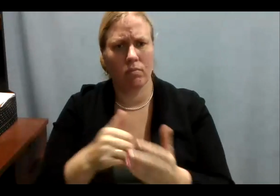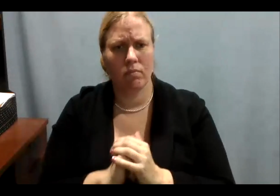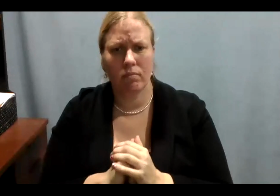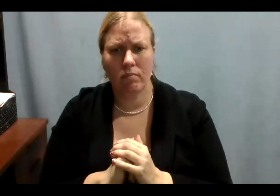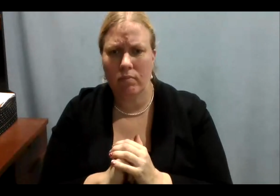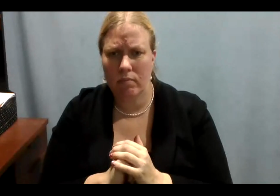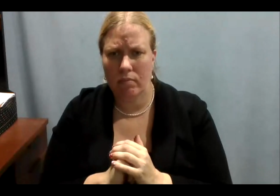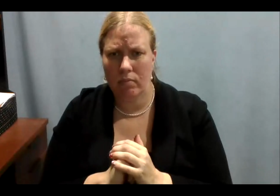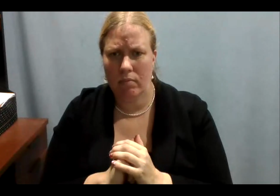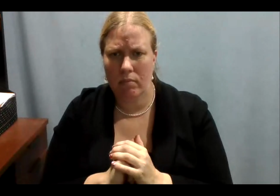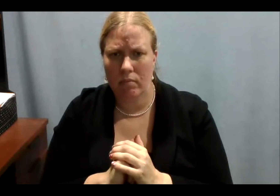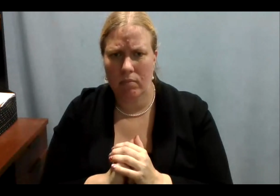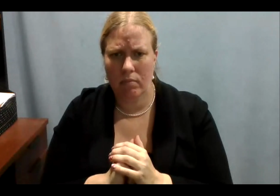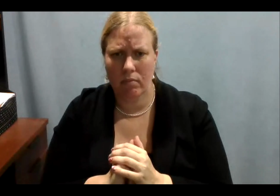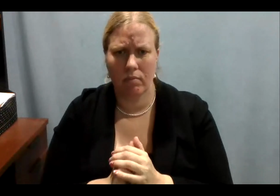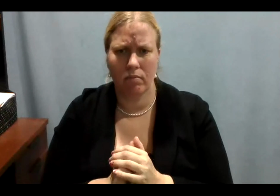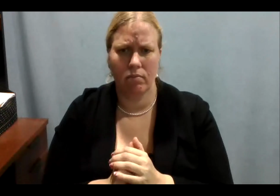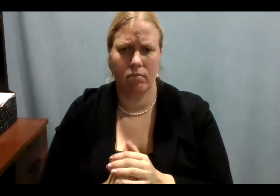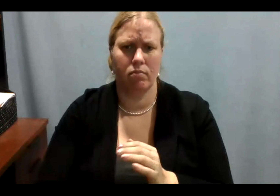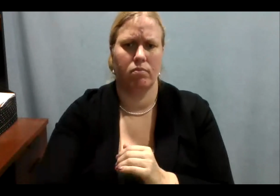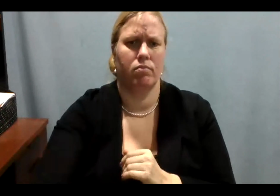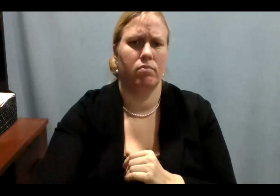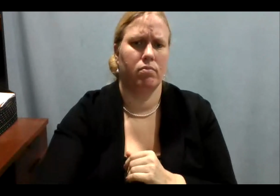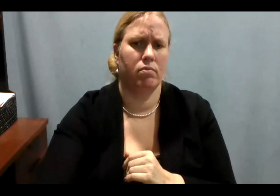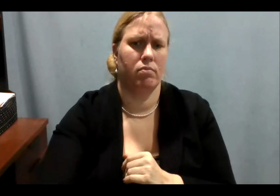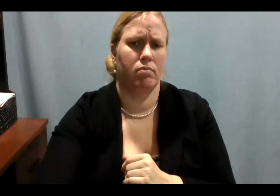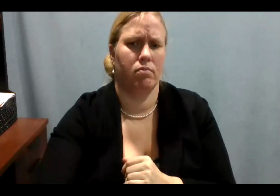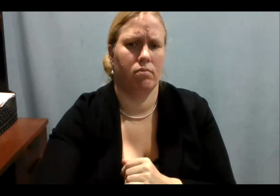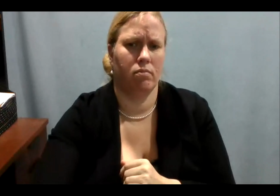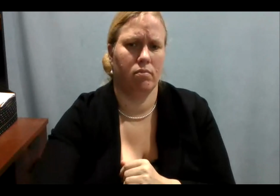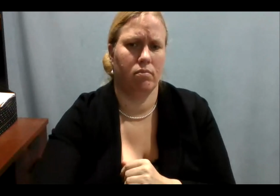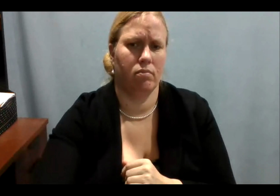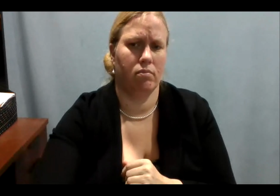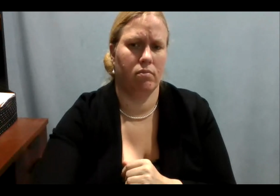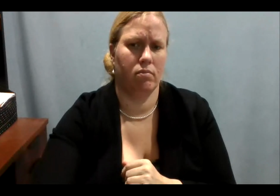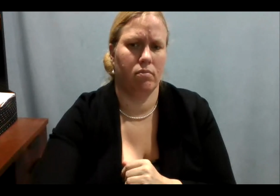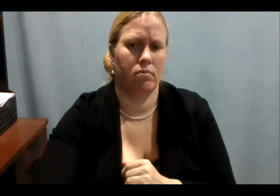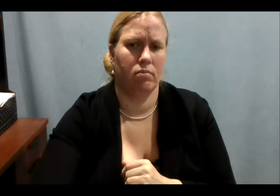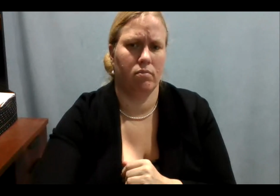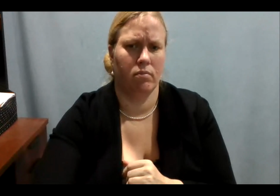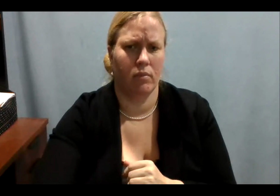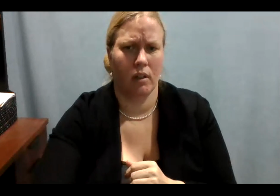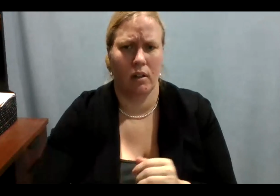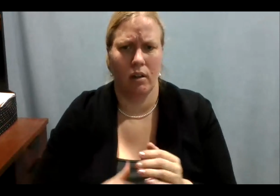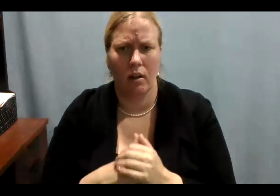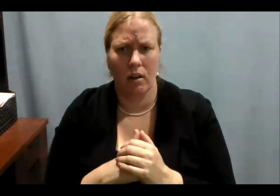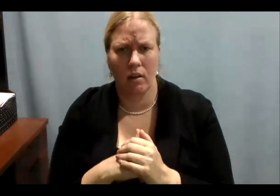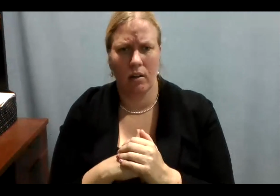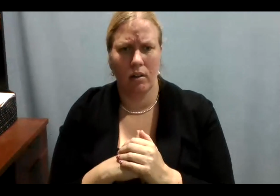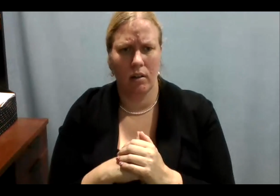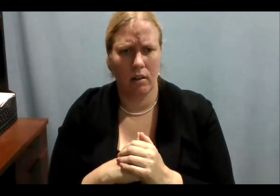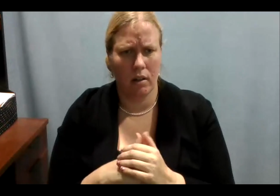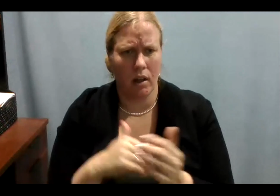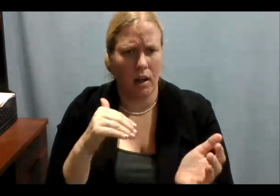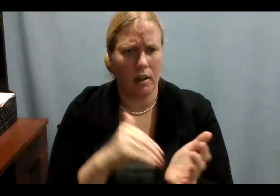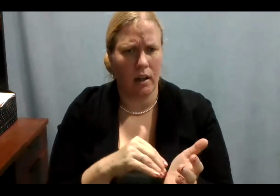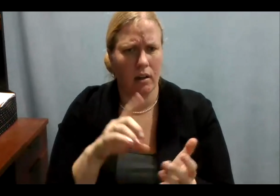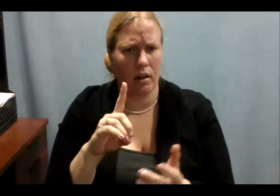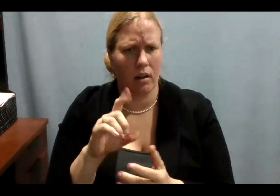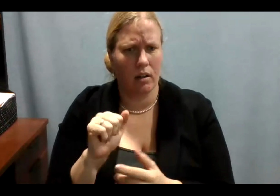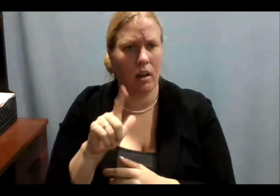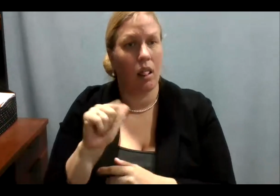i can add a little bit on this on our support for seniors front just so folks are aware um we have been